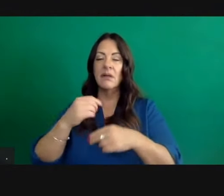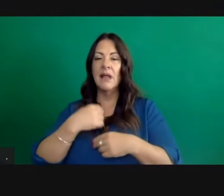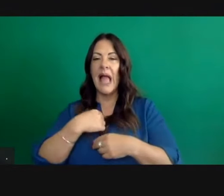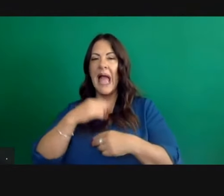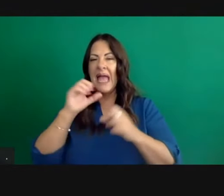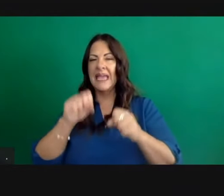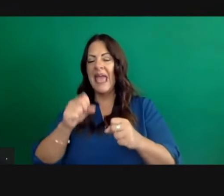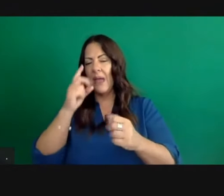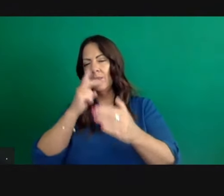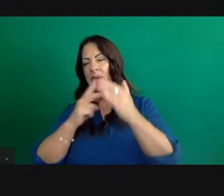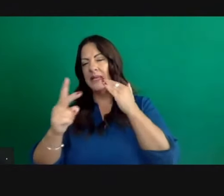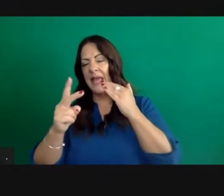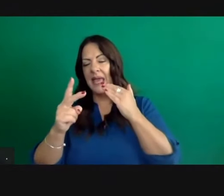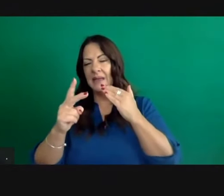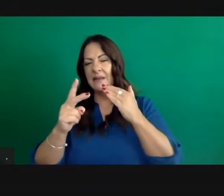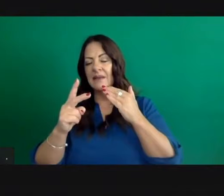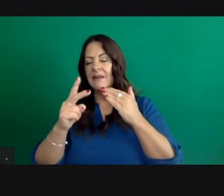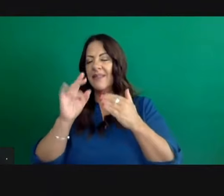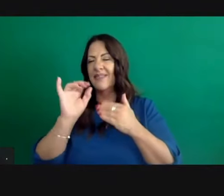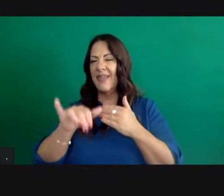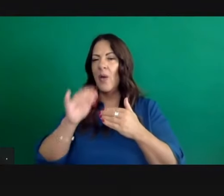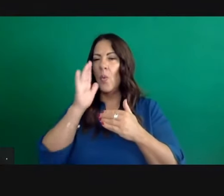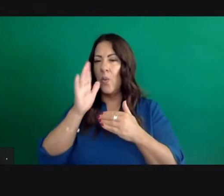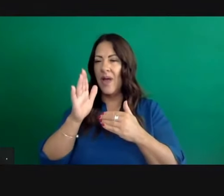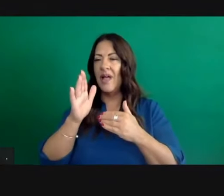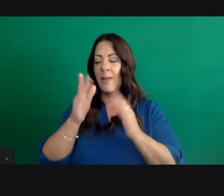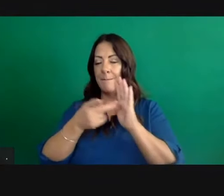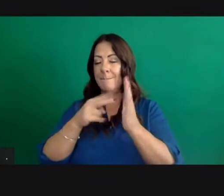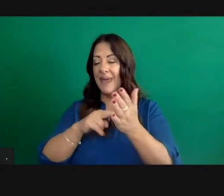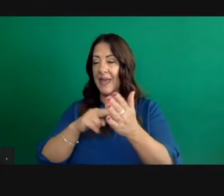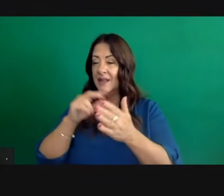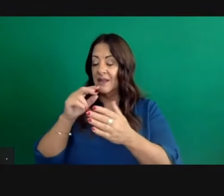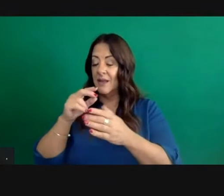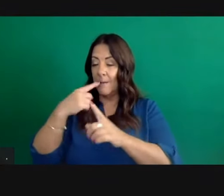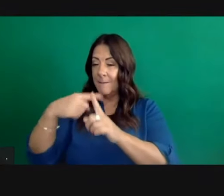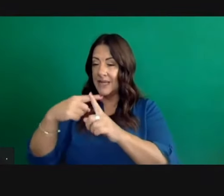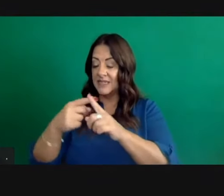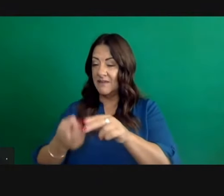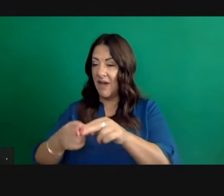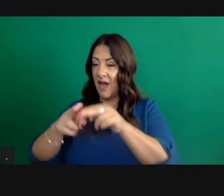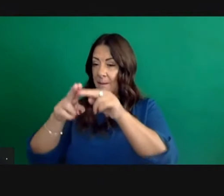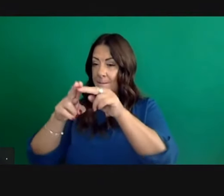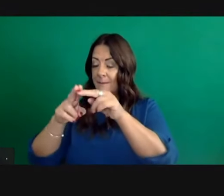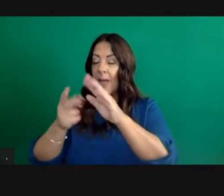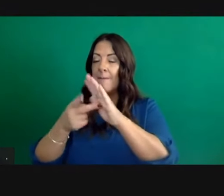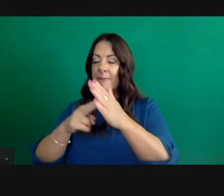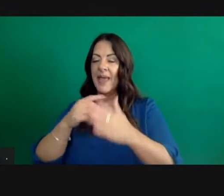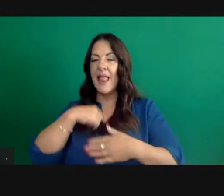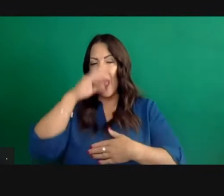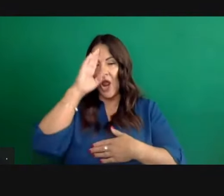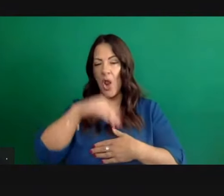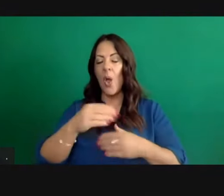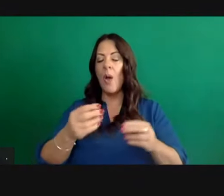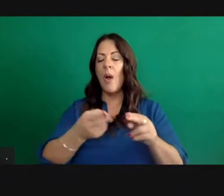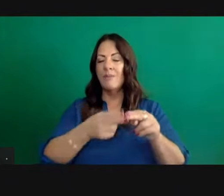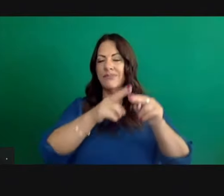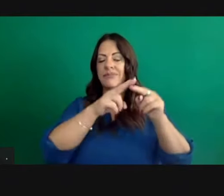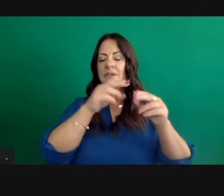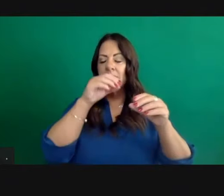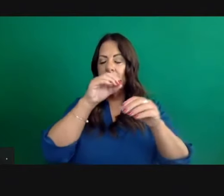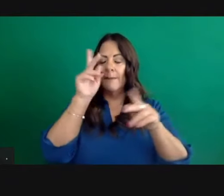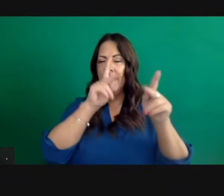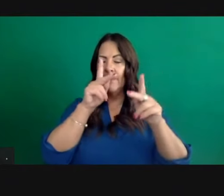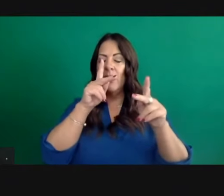weeks later that there'll be some increase in hospitalizations. But between that 3 and 3.5 weeks, it could